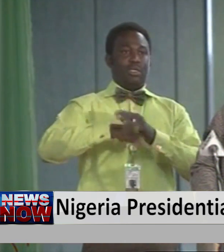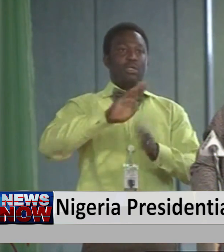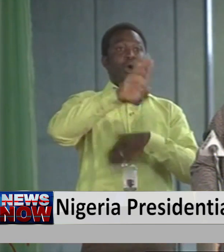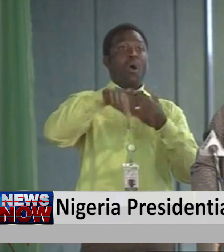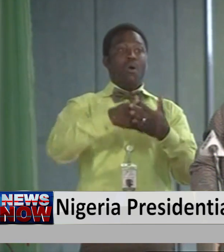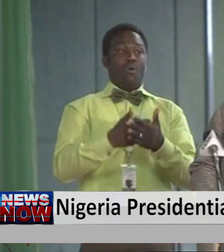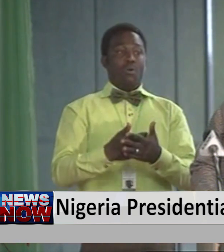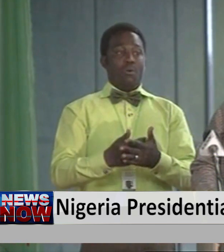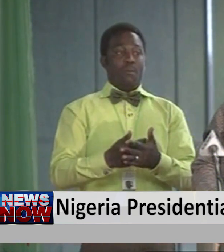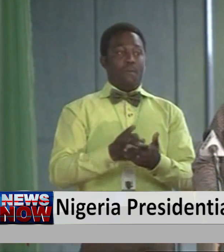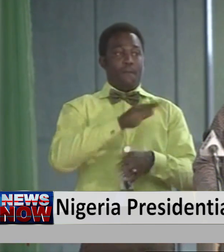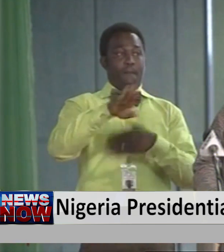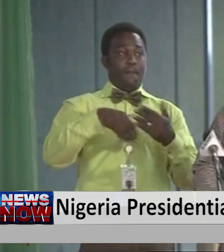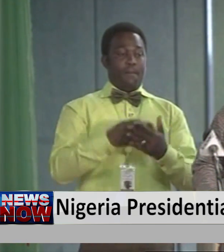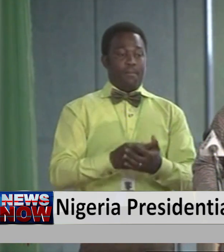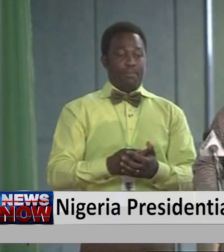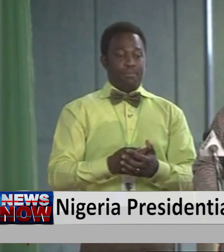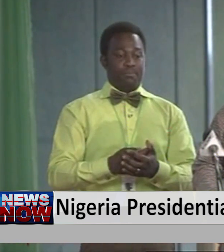all,